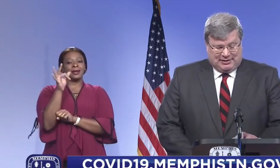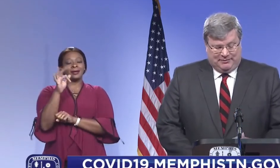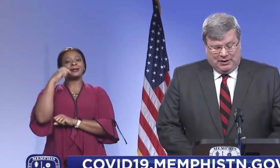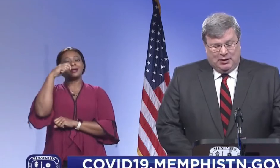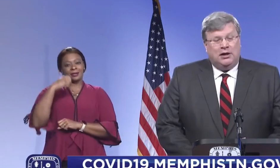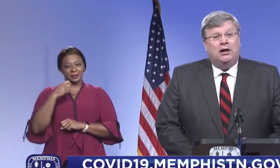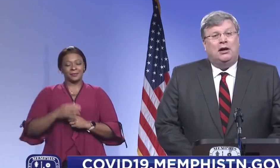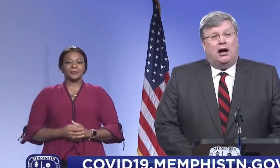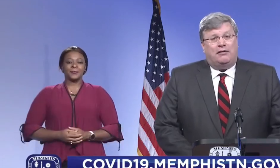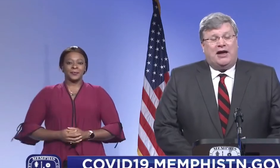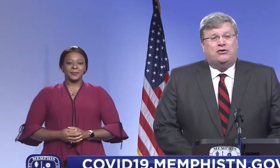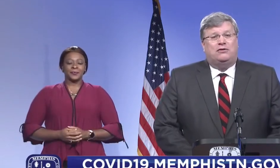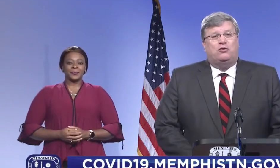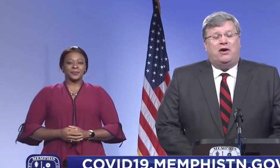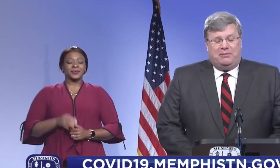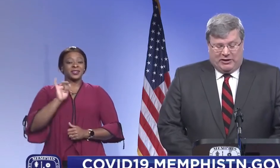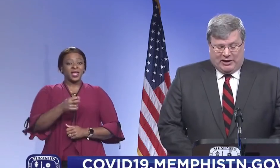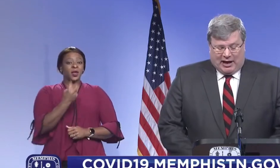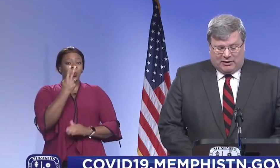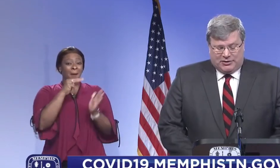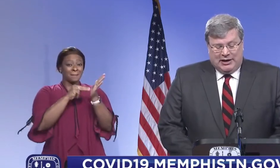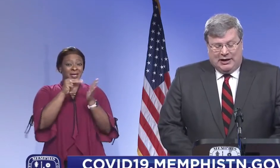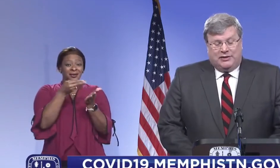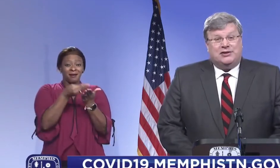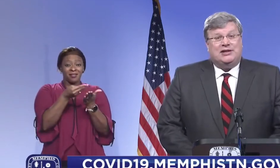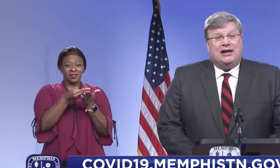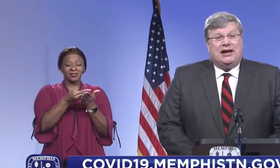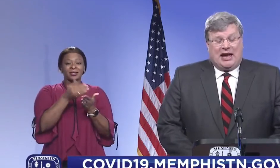testing. Of that $12 million,